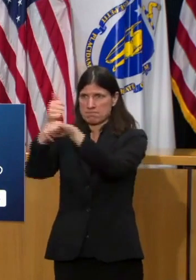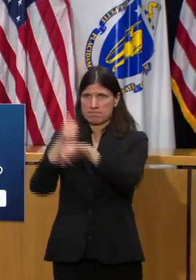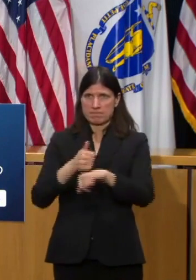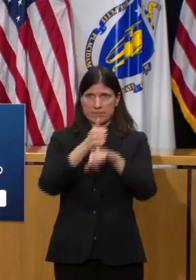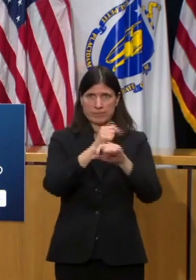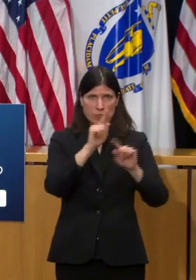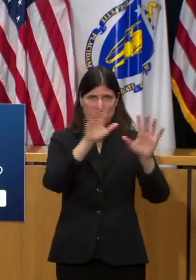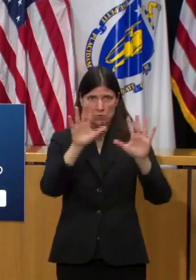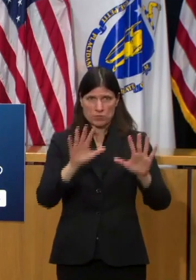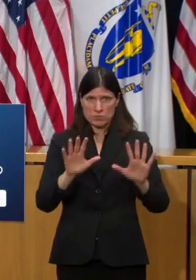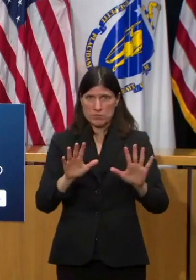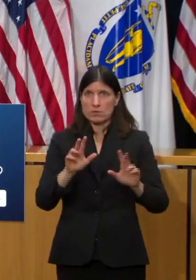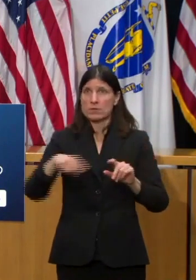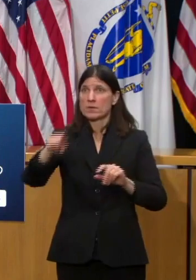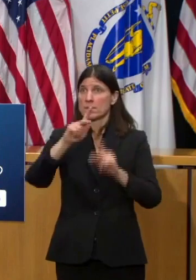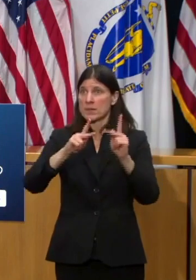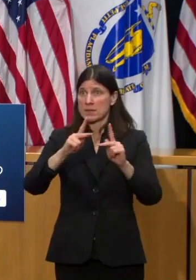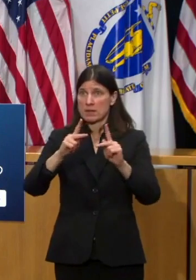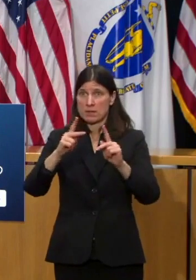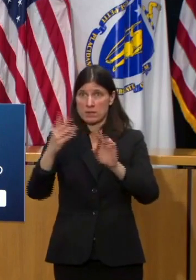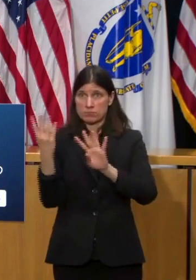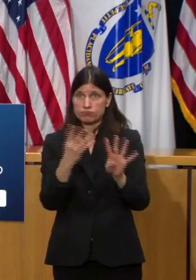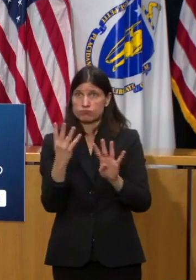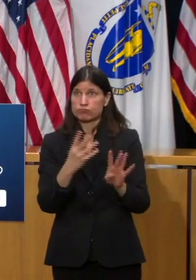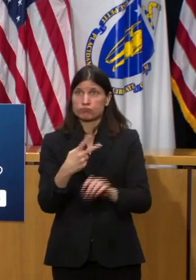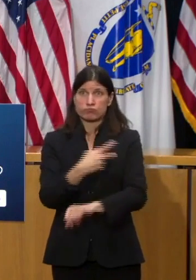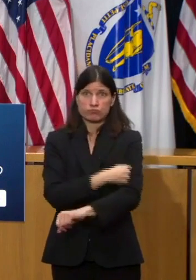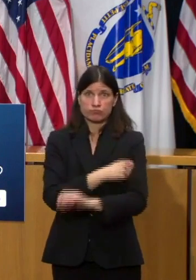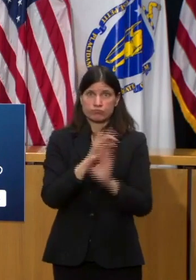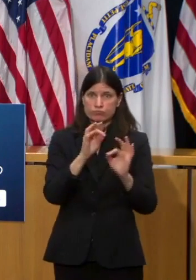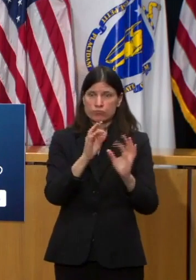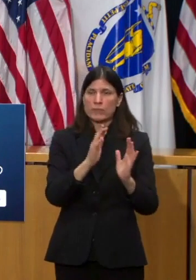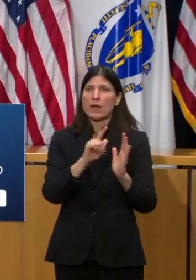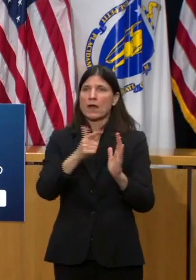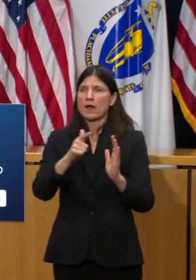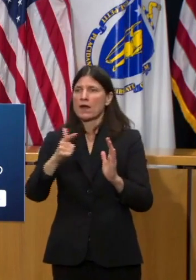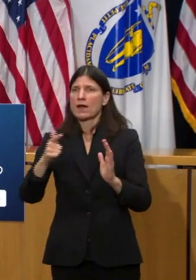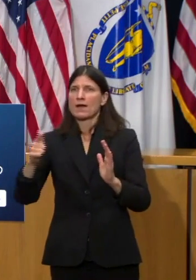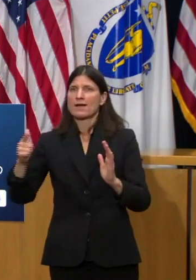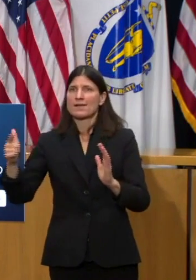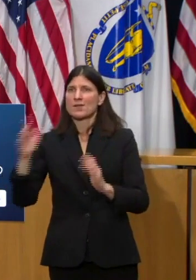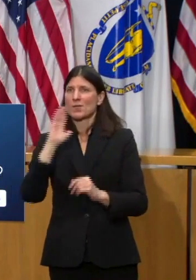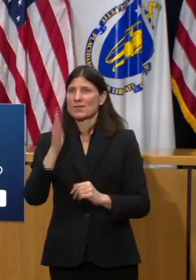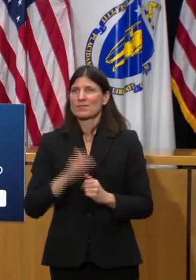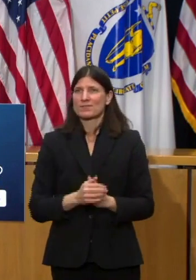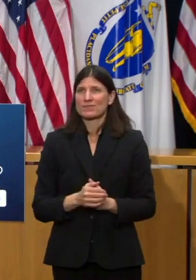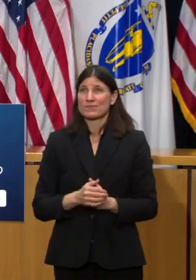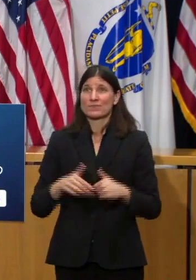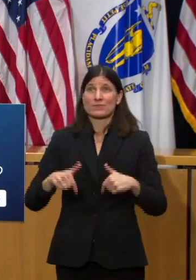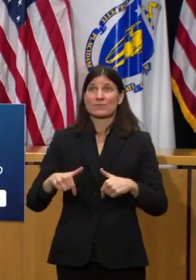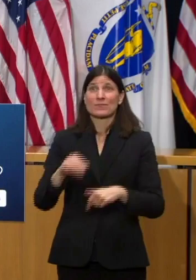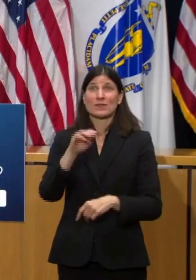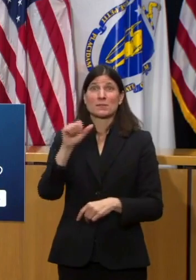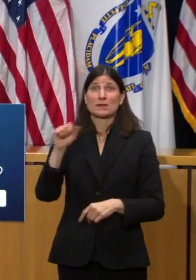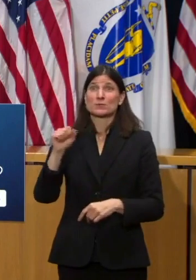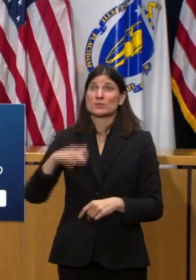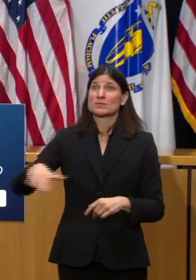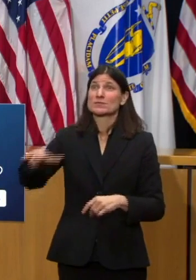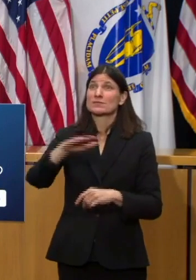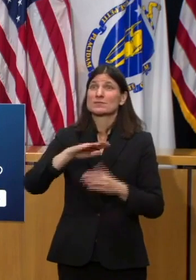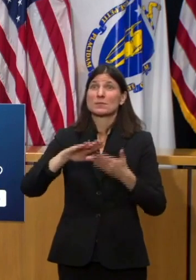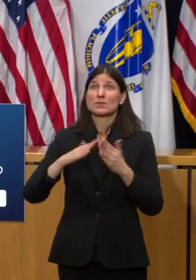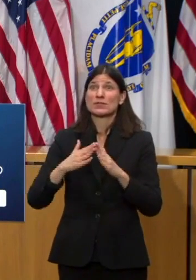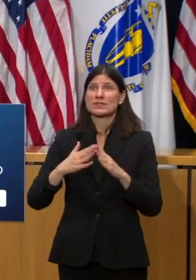And frankly, the people in Massachusetts also responded to this. They signed up, they got appointments, and they went, and they got